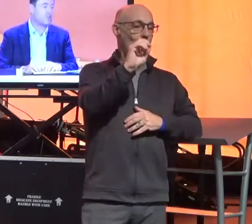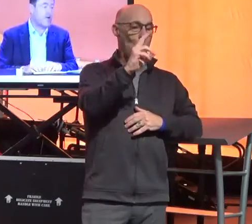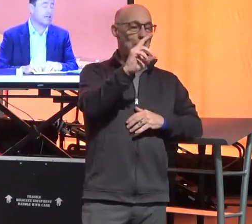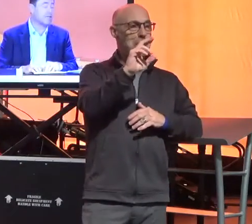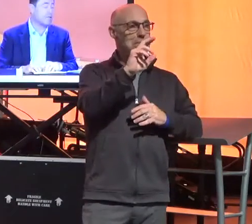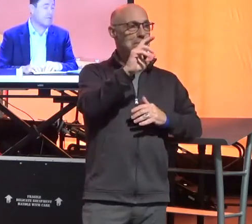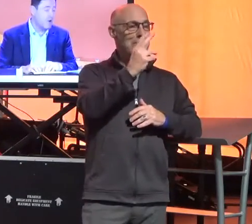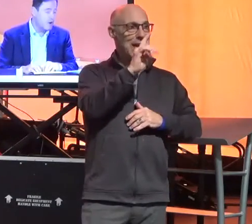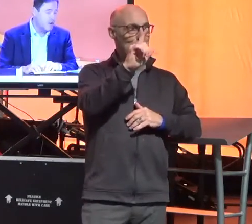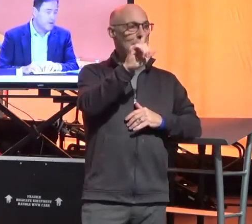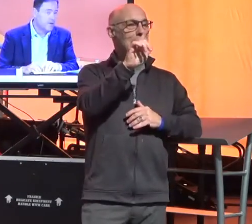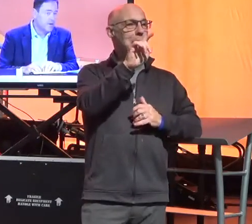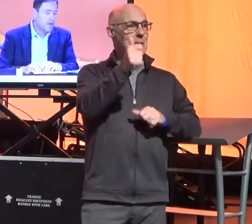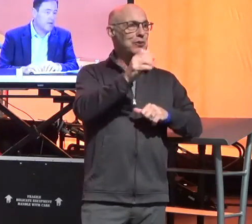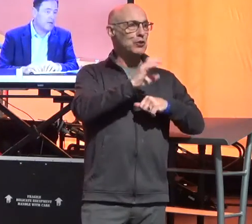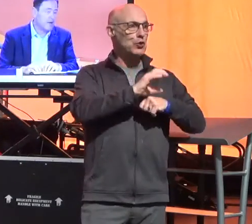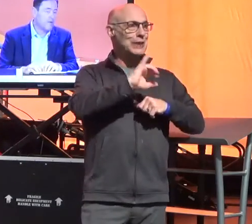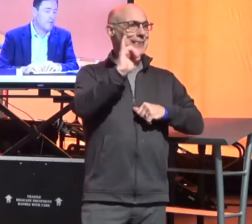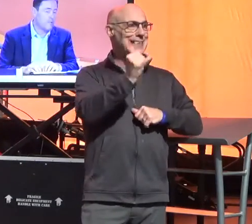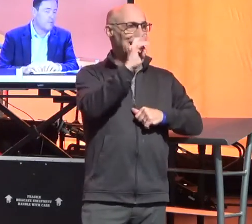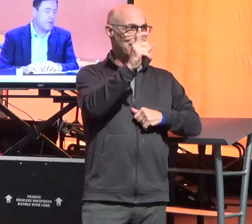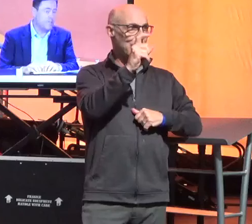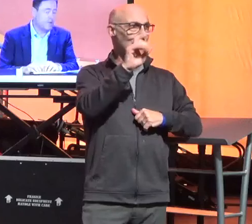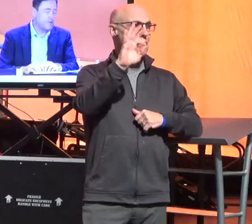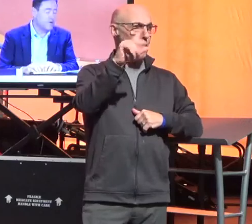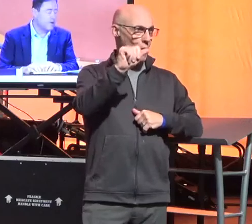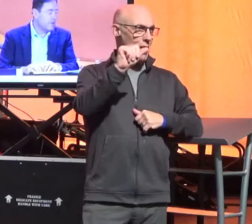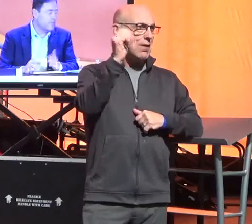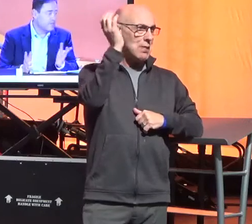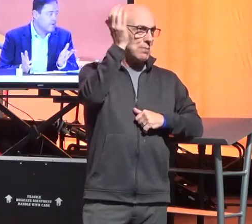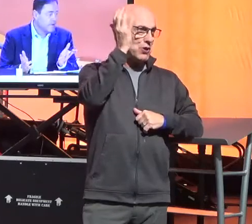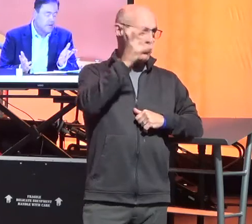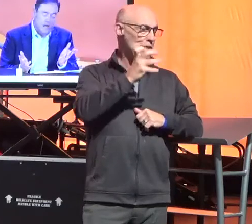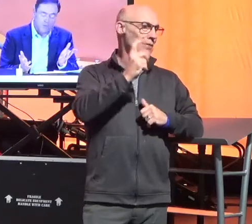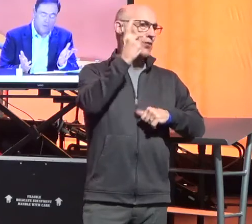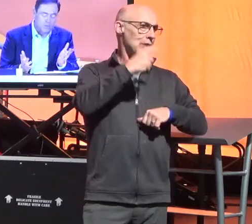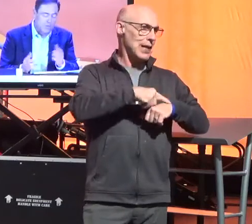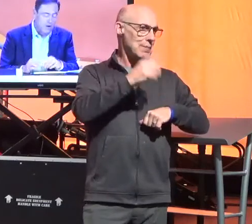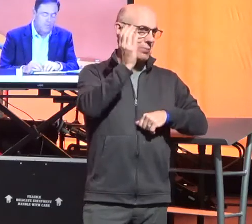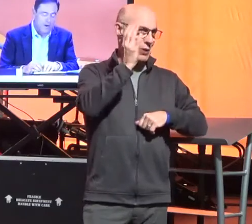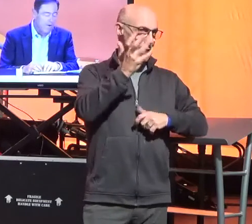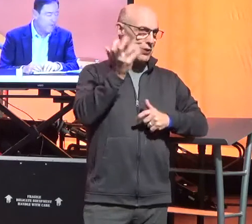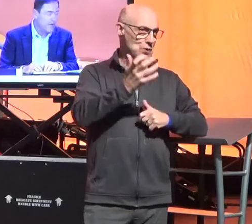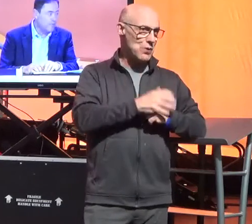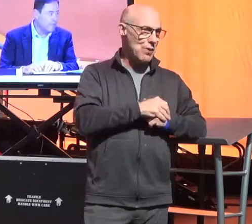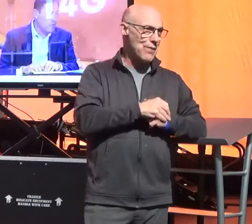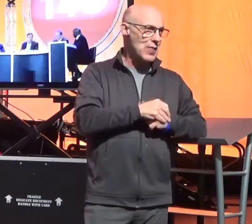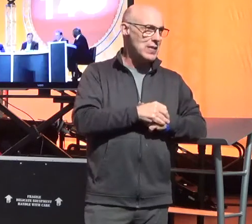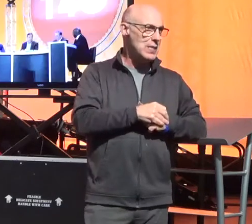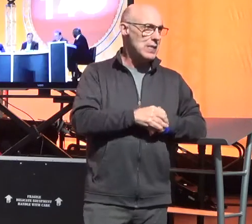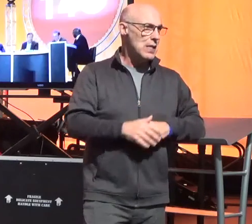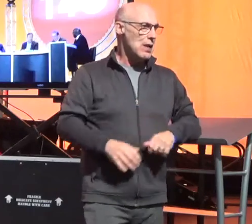Church in Jacksonville, Florida, and a repeat preacher here at the conference, which we are very thankful